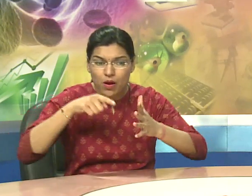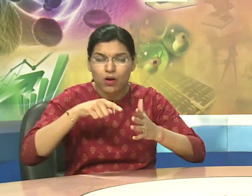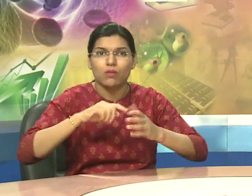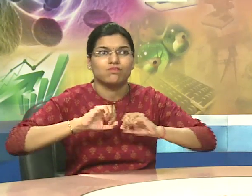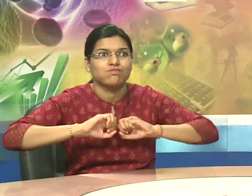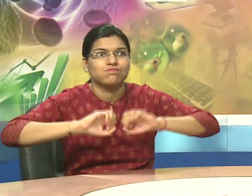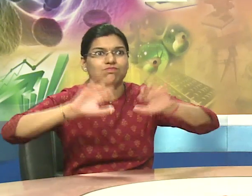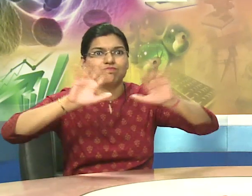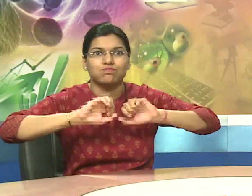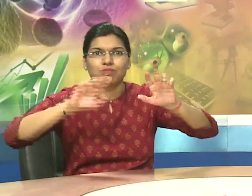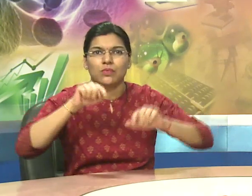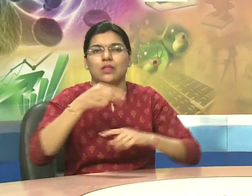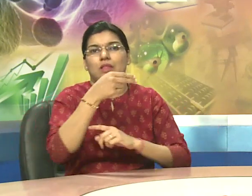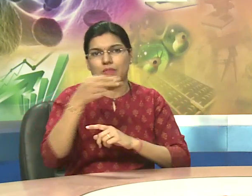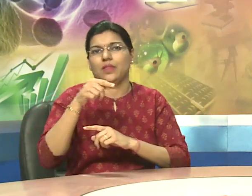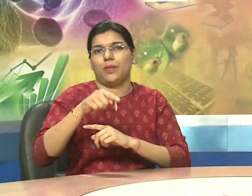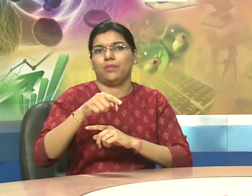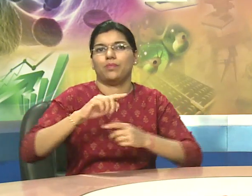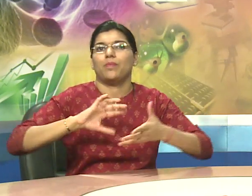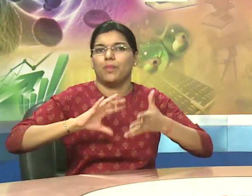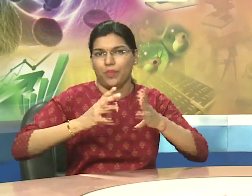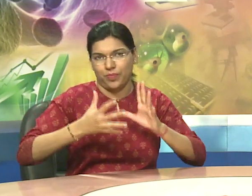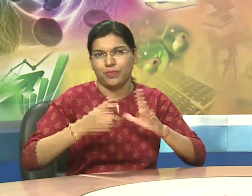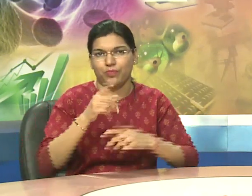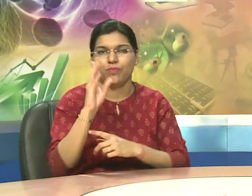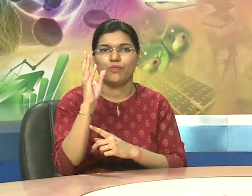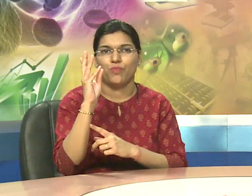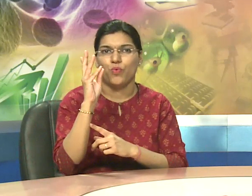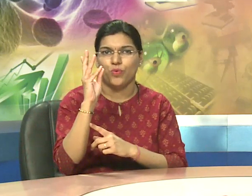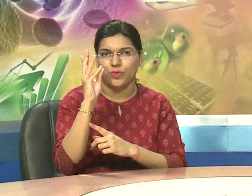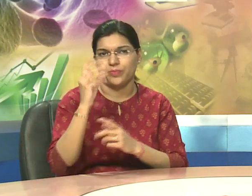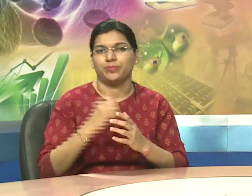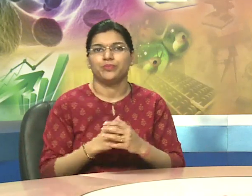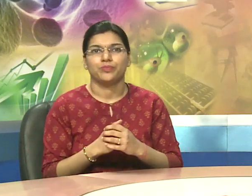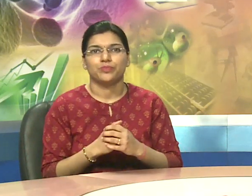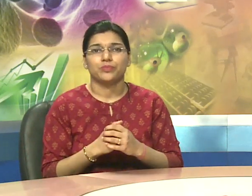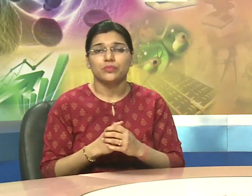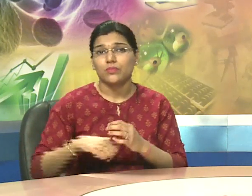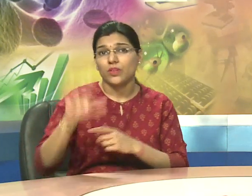glass, and sell them are called manufacturers.